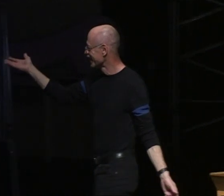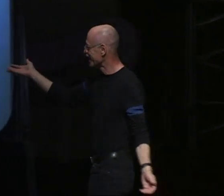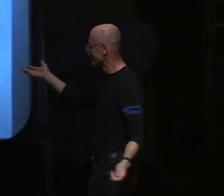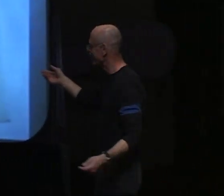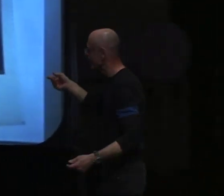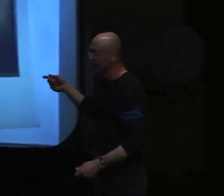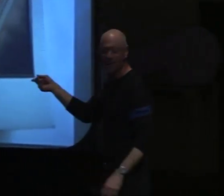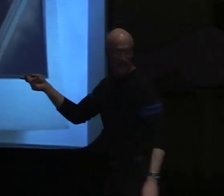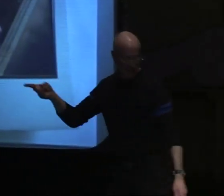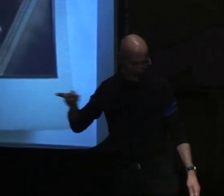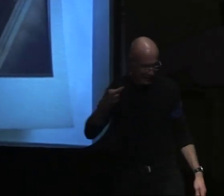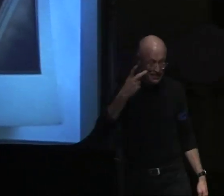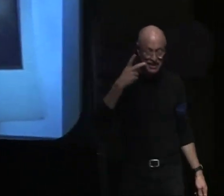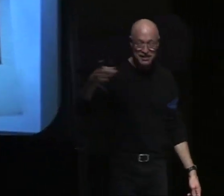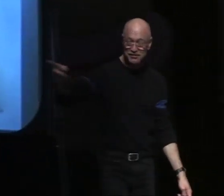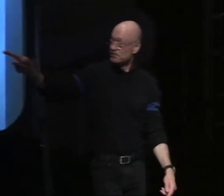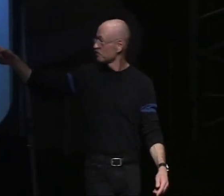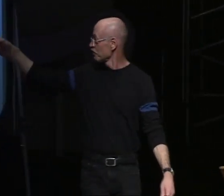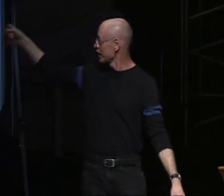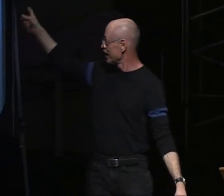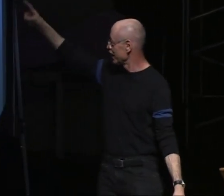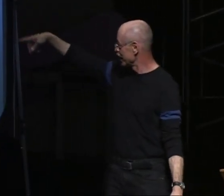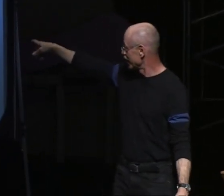Oh, this is very clear. This is great.